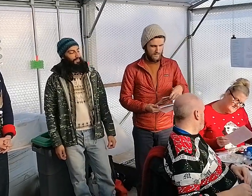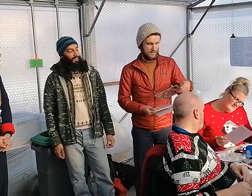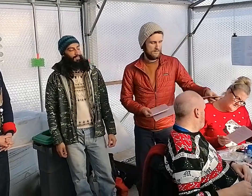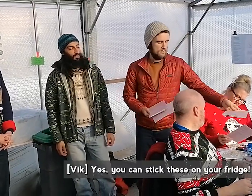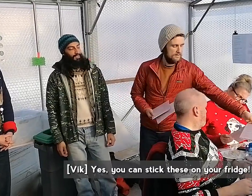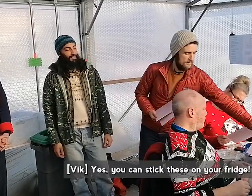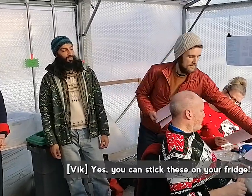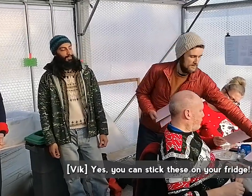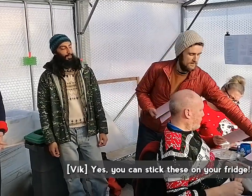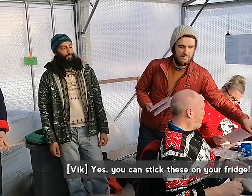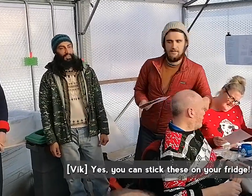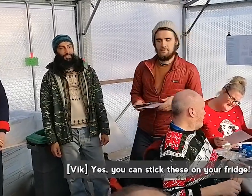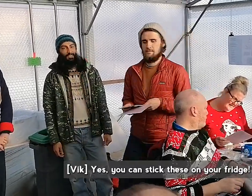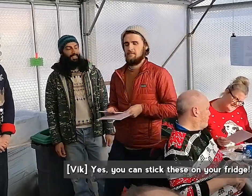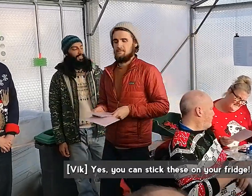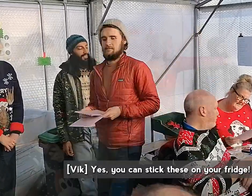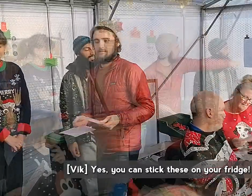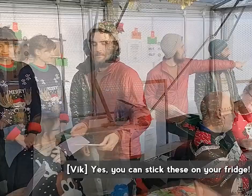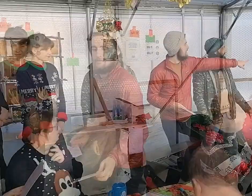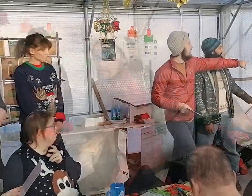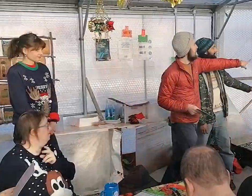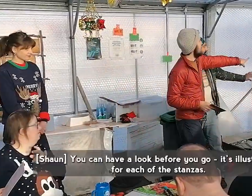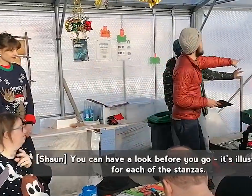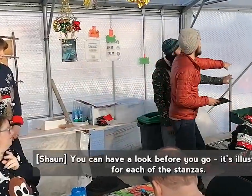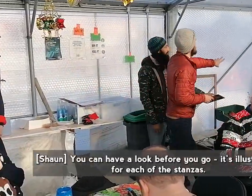So you can stick these on the fridge. You can